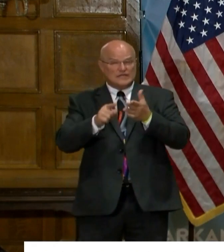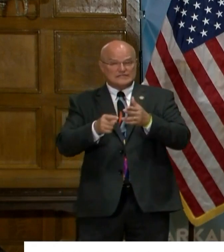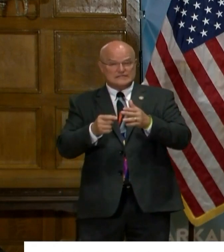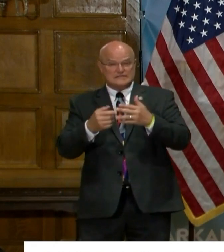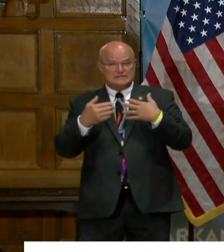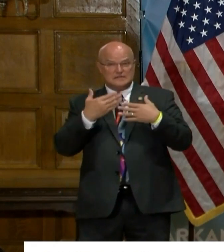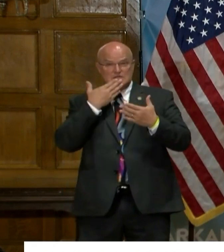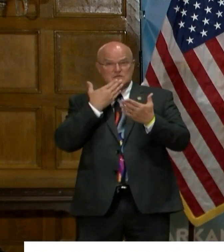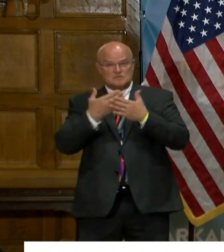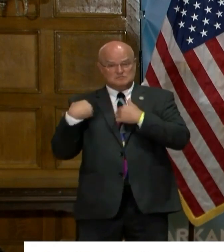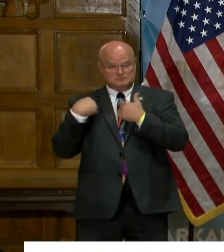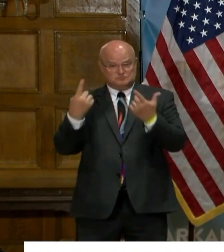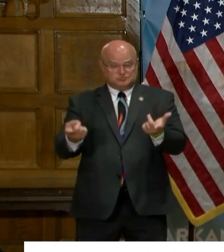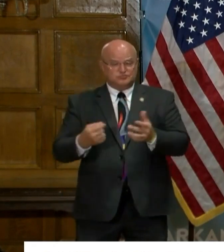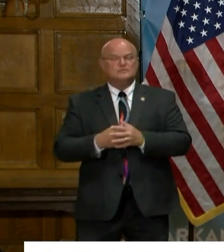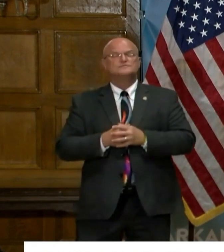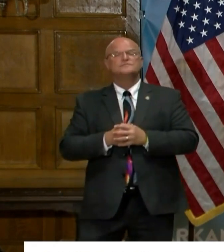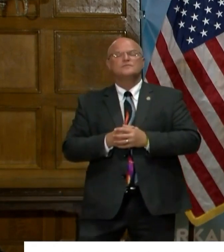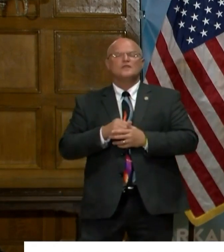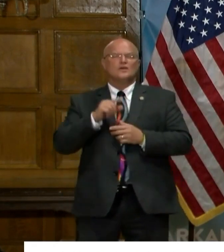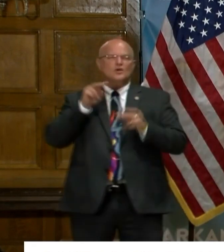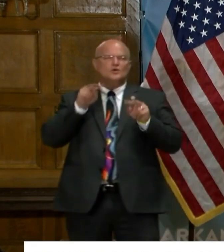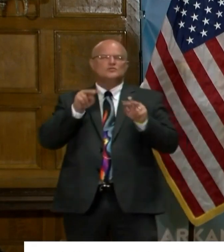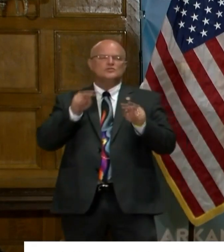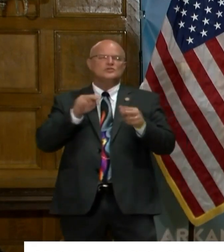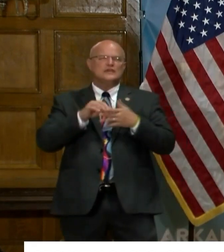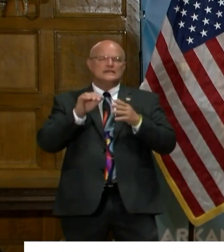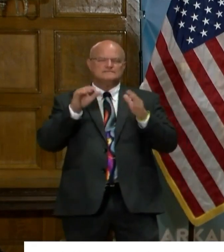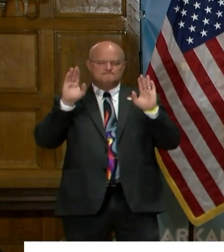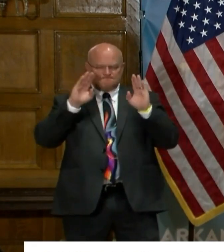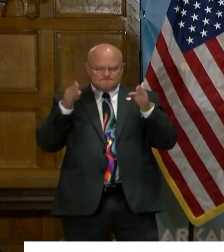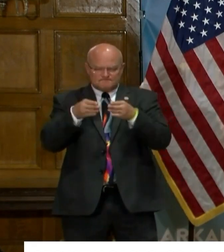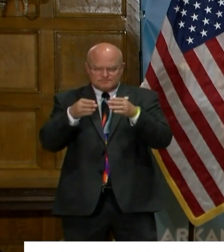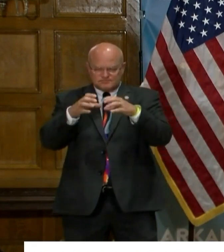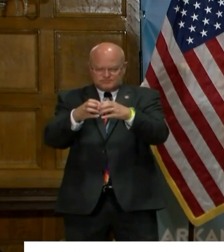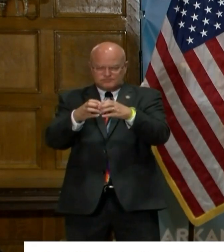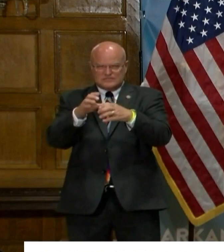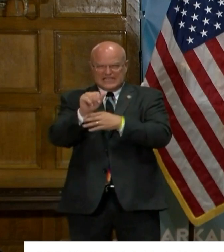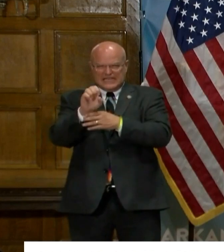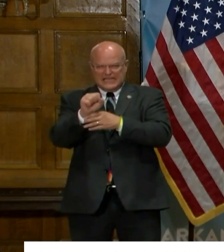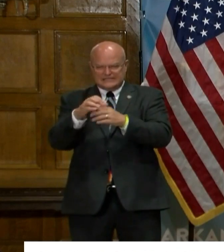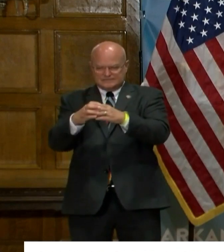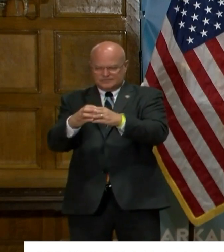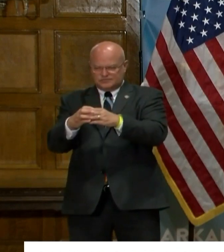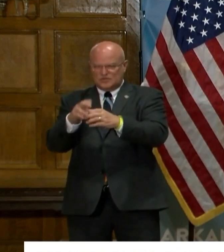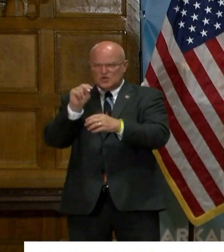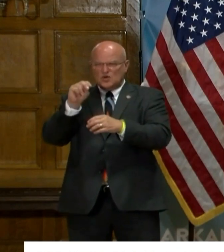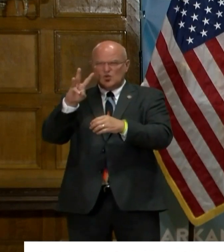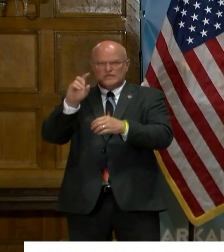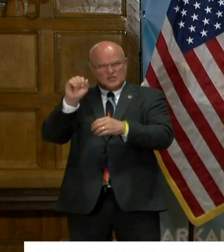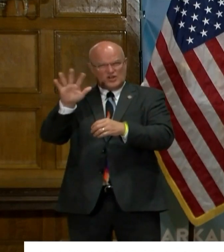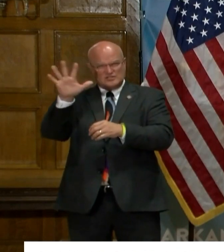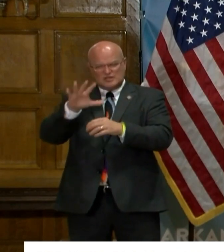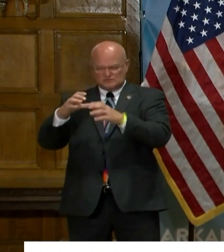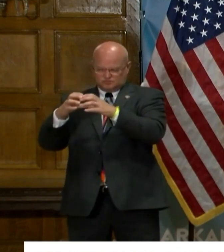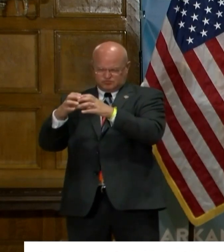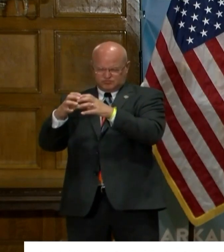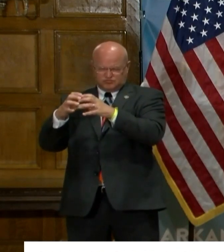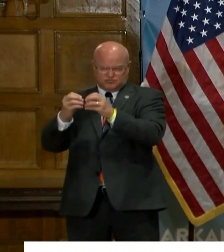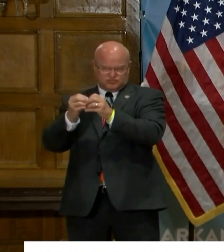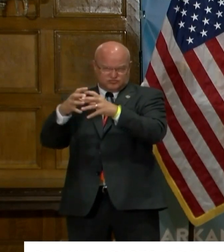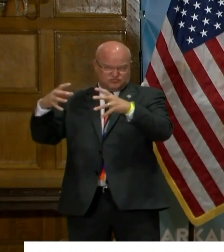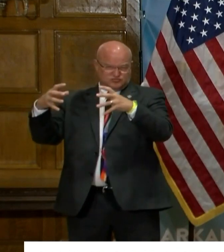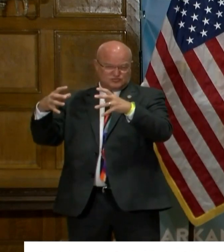has been, whenever you look at the concentration of cases for some time in Northwest Arkansas, Benton and